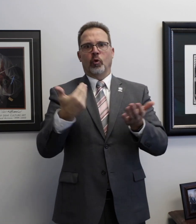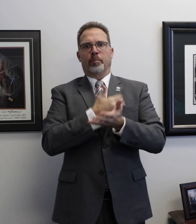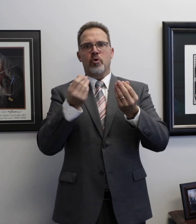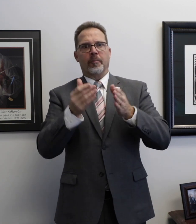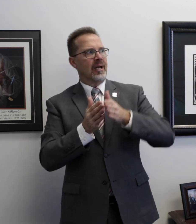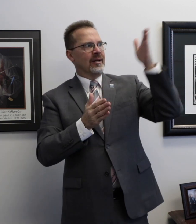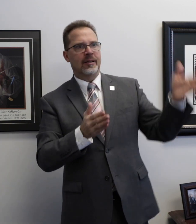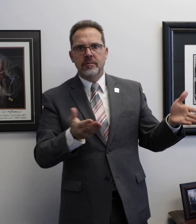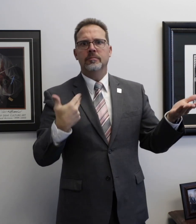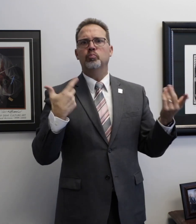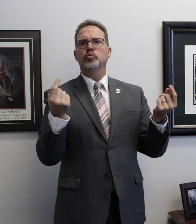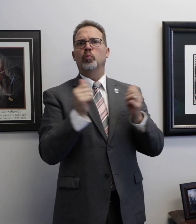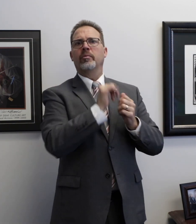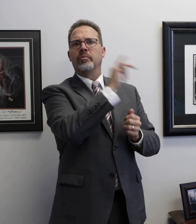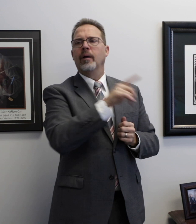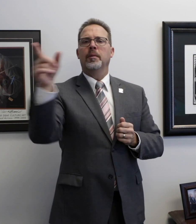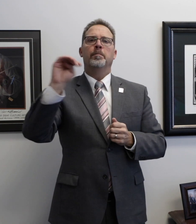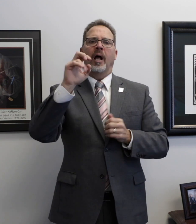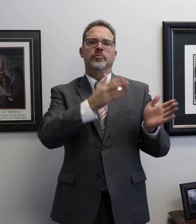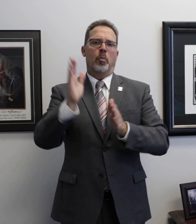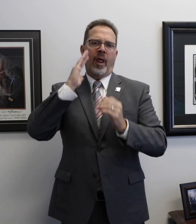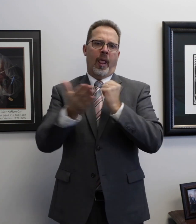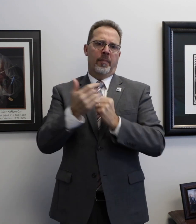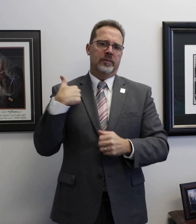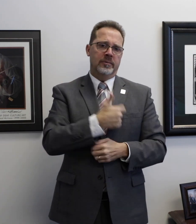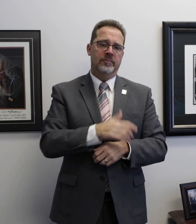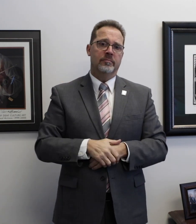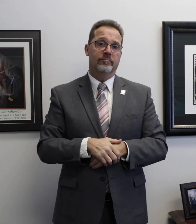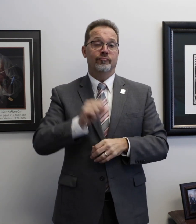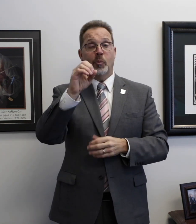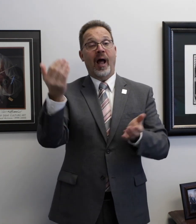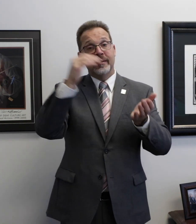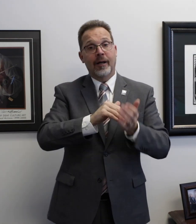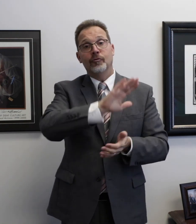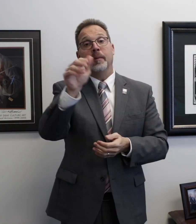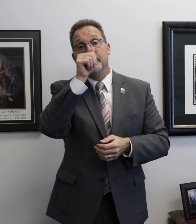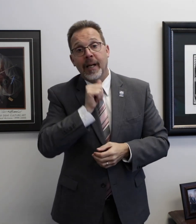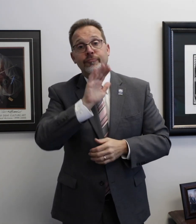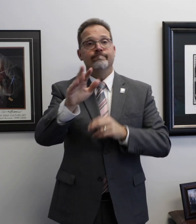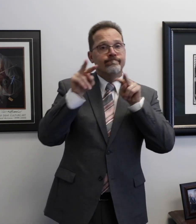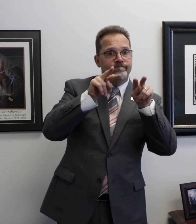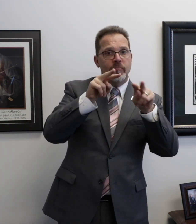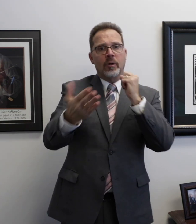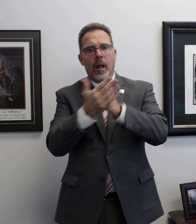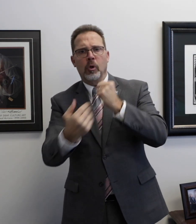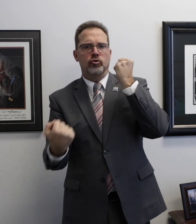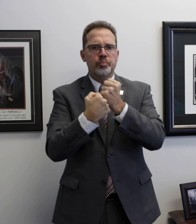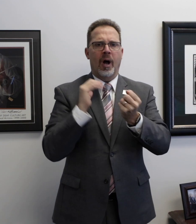changing. Of course, that is important to consider the new property we acquired next door. Thank you, as always, for your ongoing support